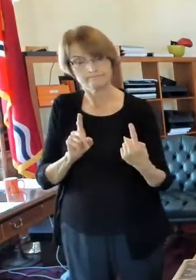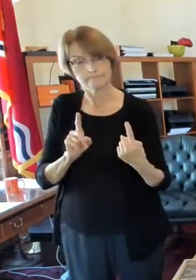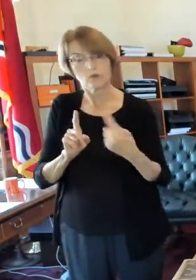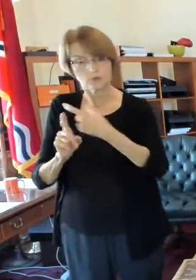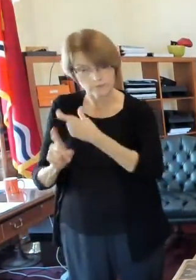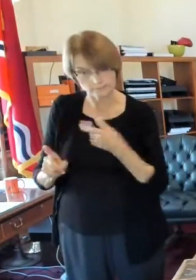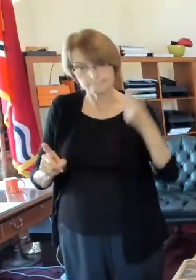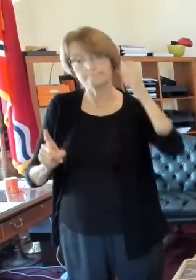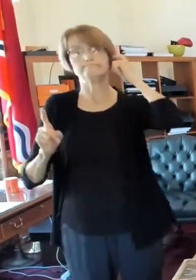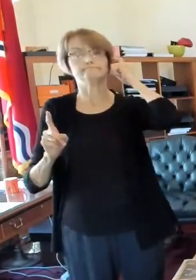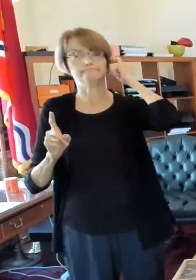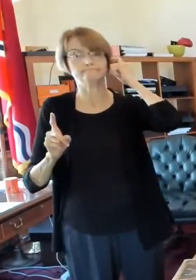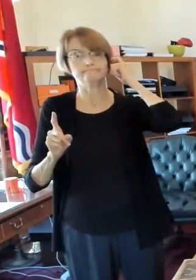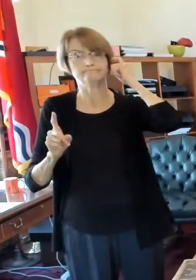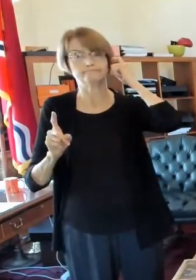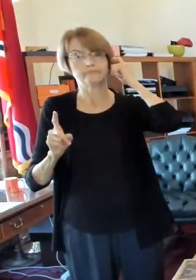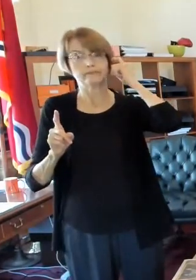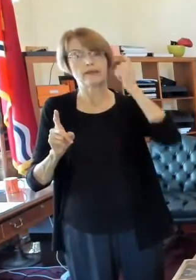put it on.